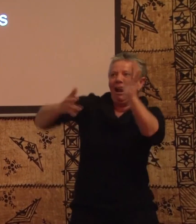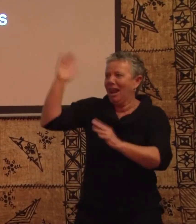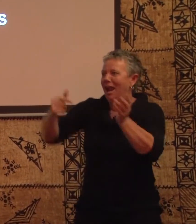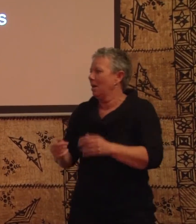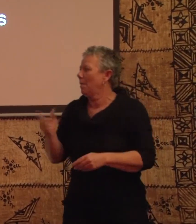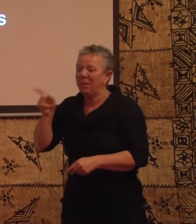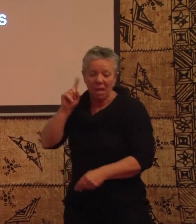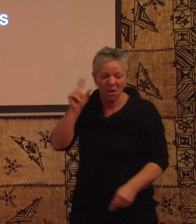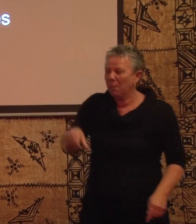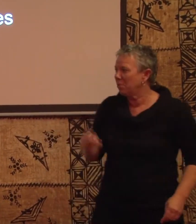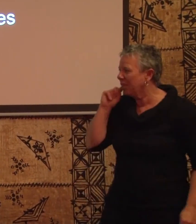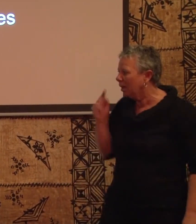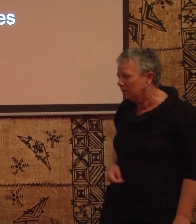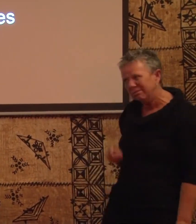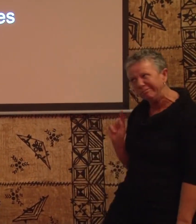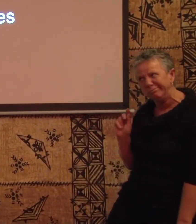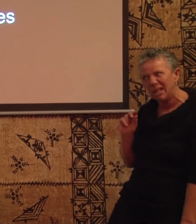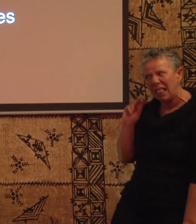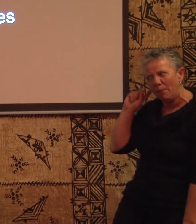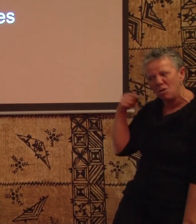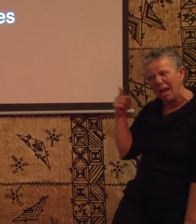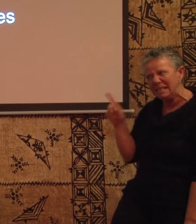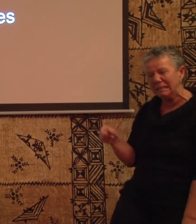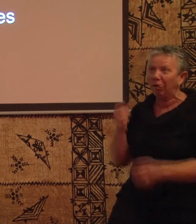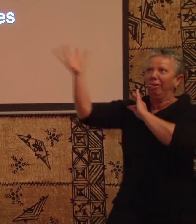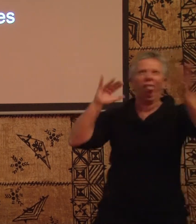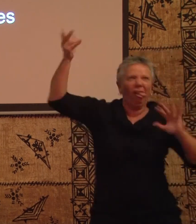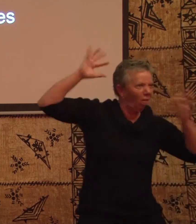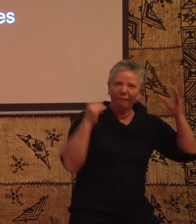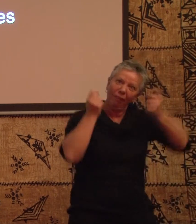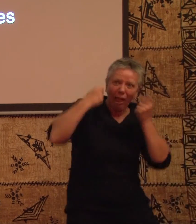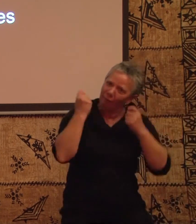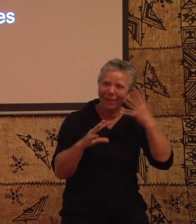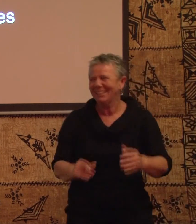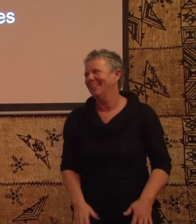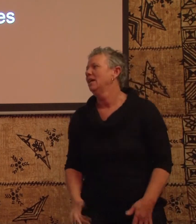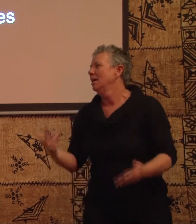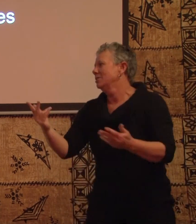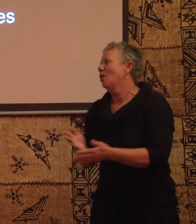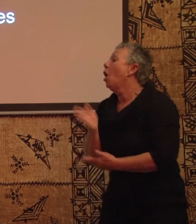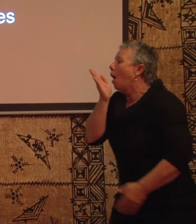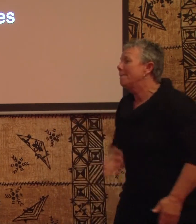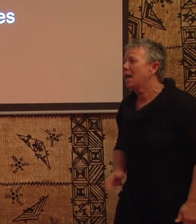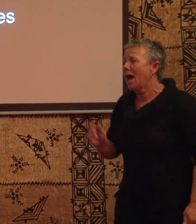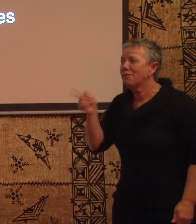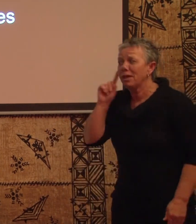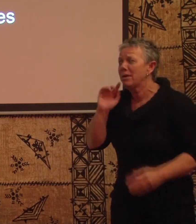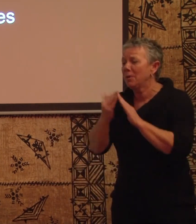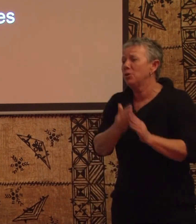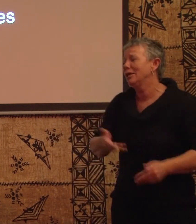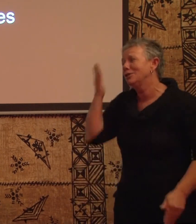be slightly deranged, you know. So, but I apologise on behalf of the hearing community that you got arrested for being